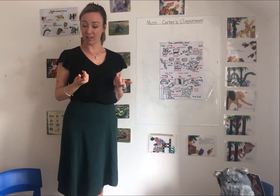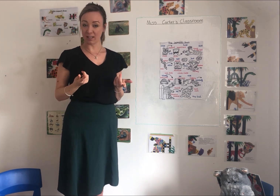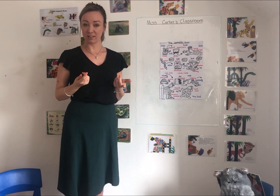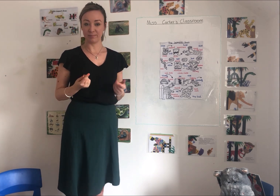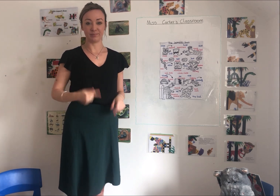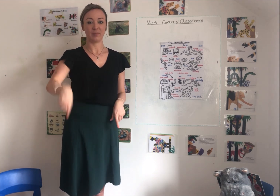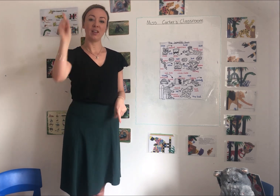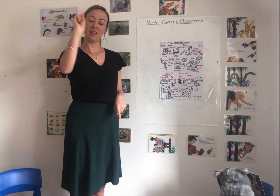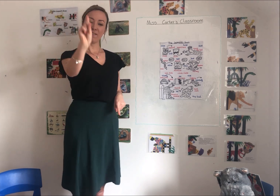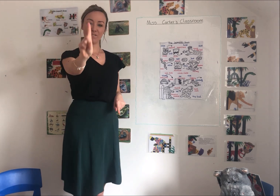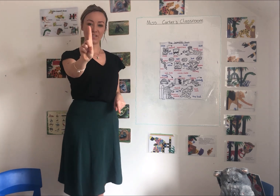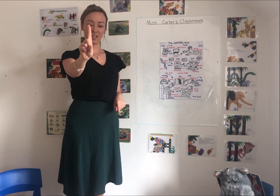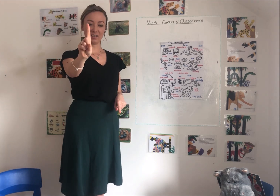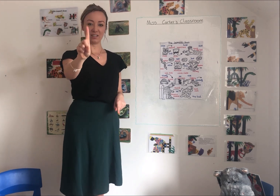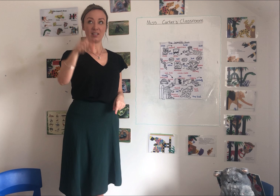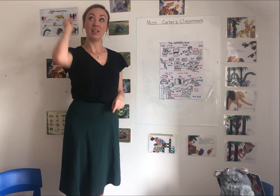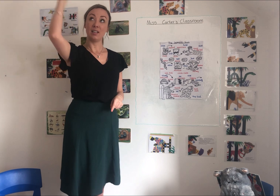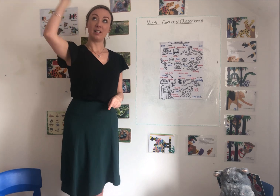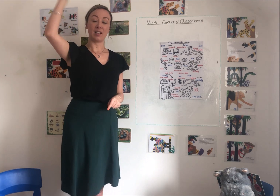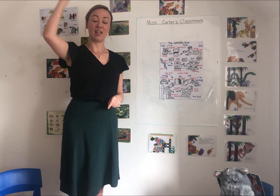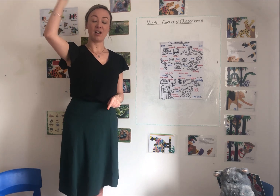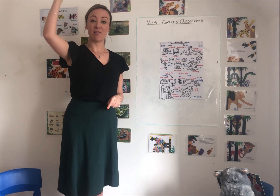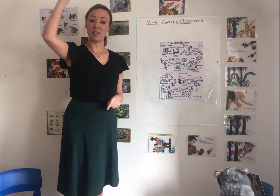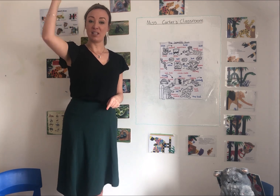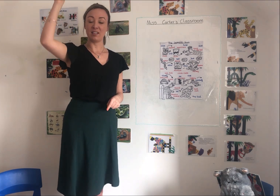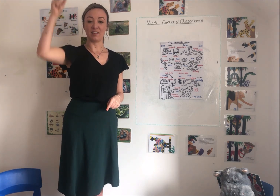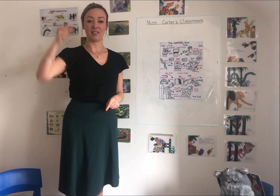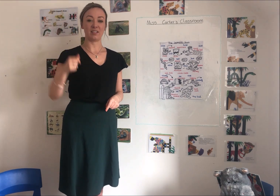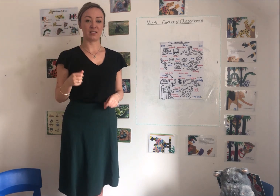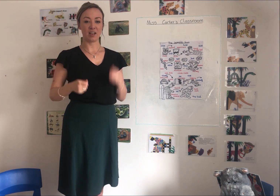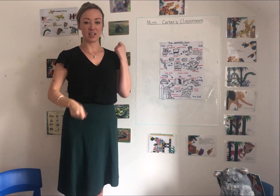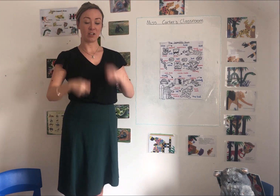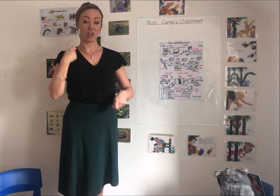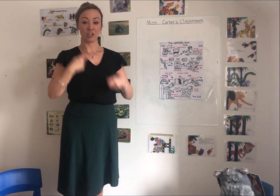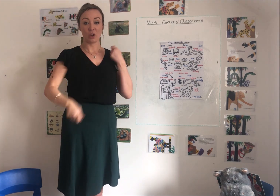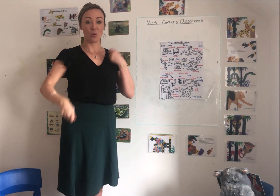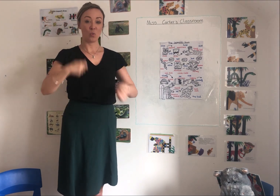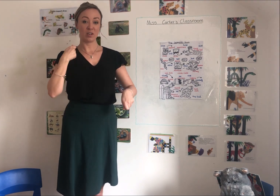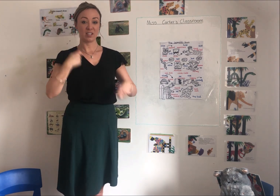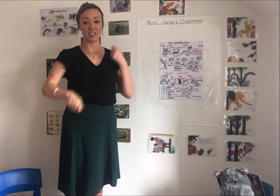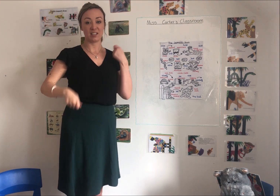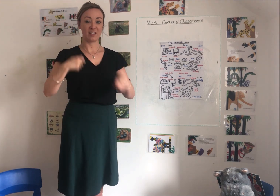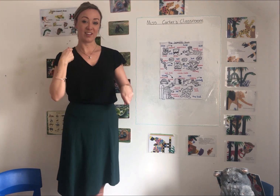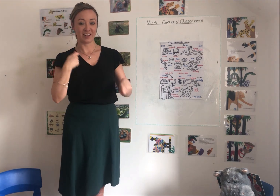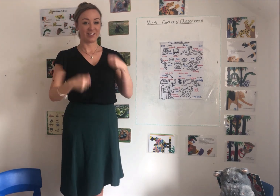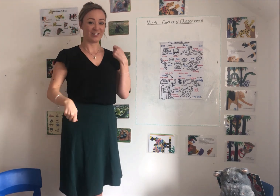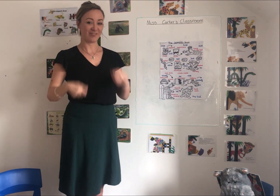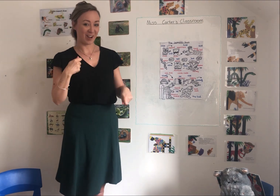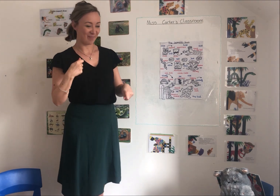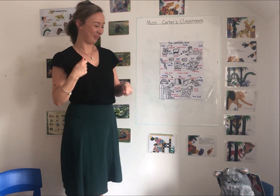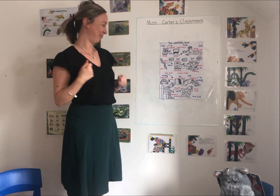that? First, Naomi, the sky god, wanted the drum.